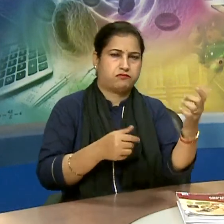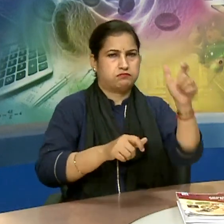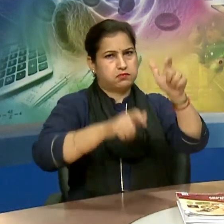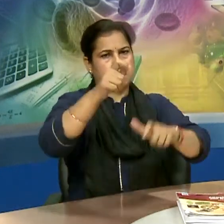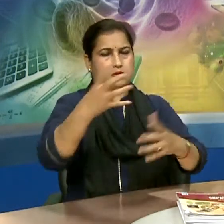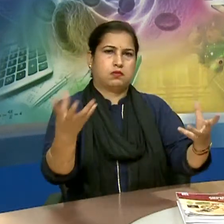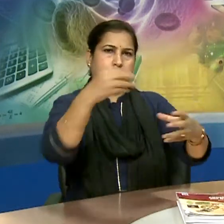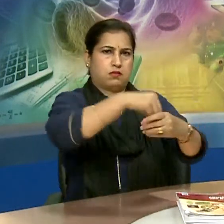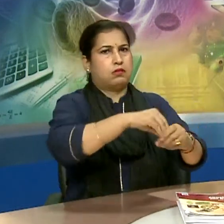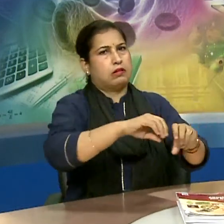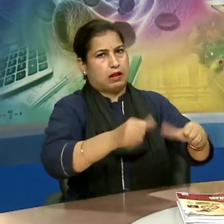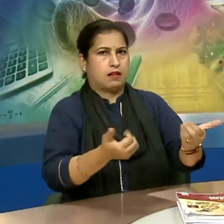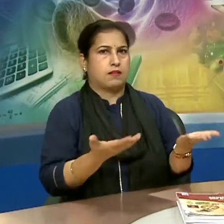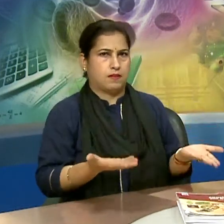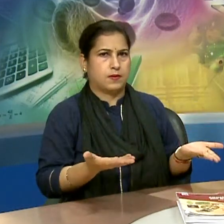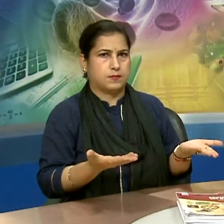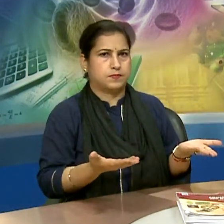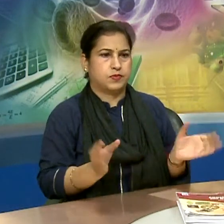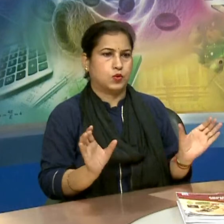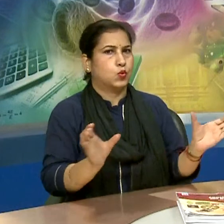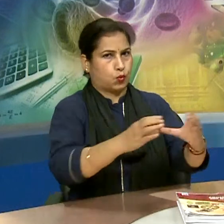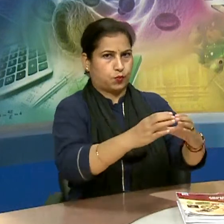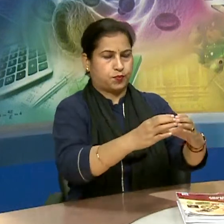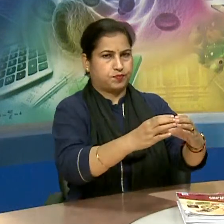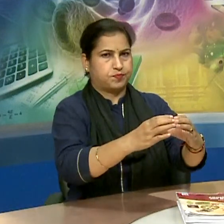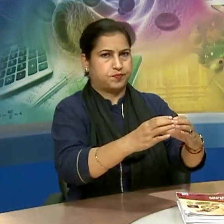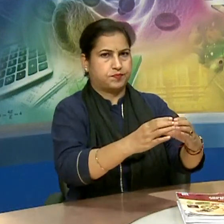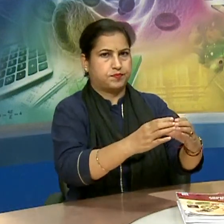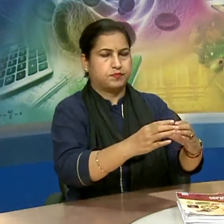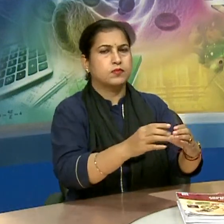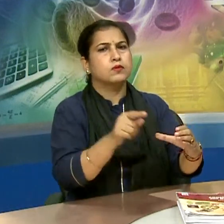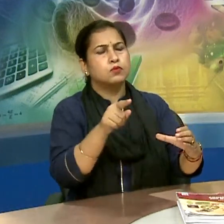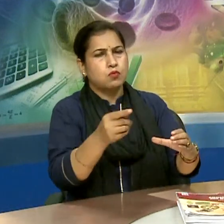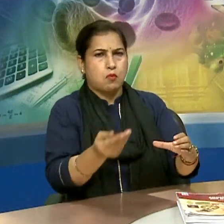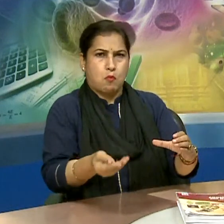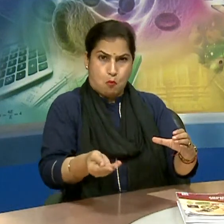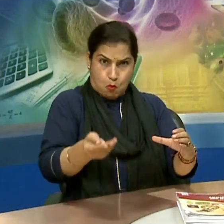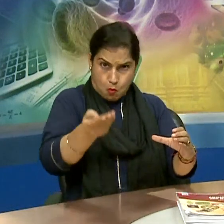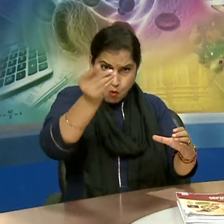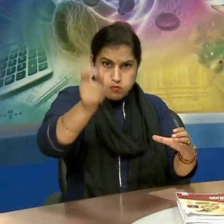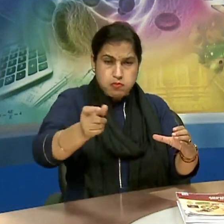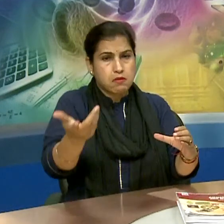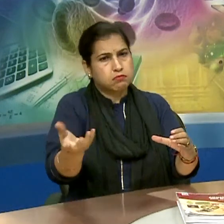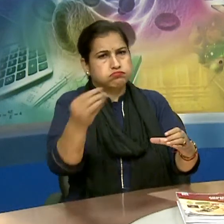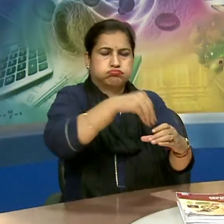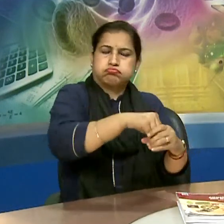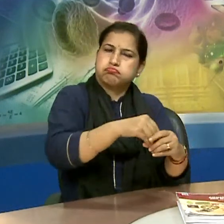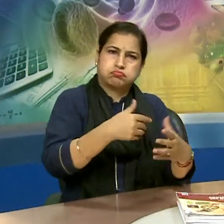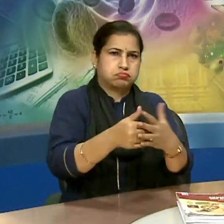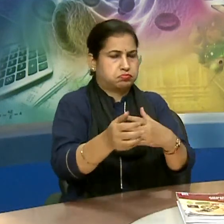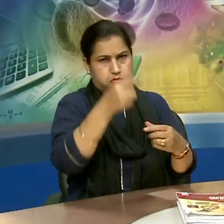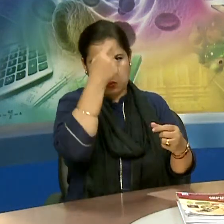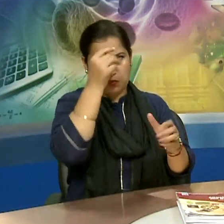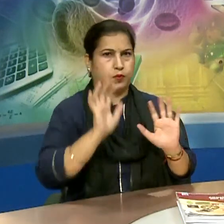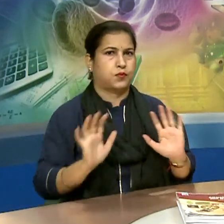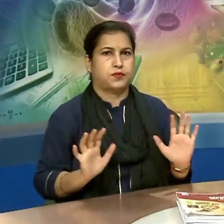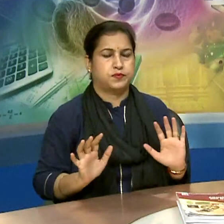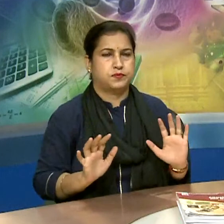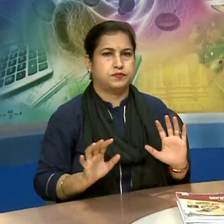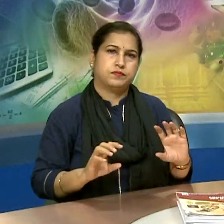performed in a group of 4 or 5